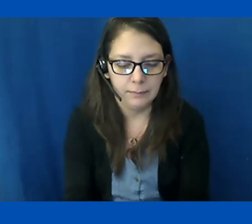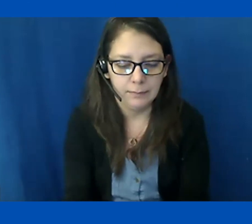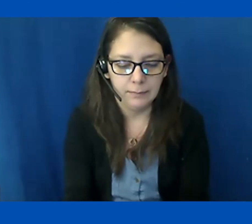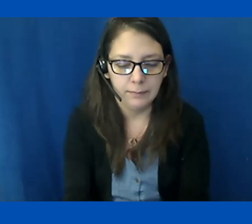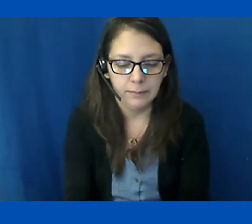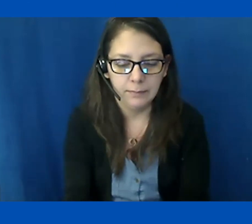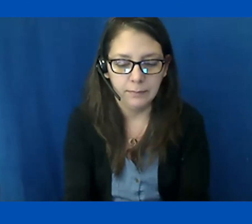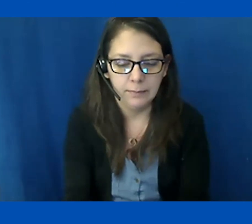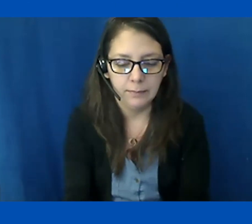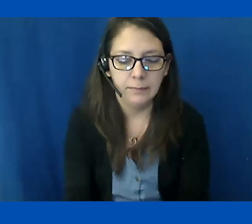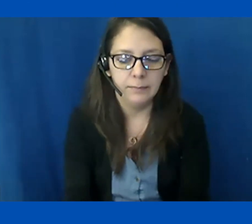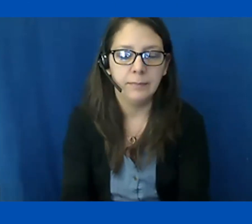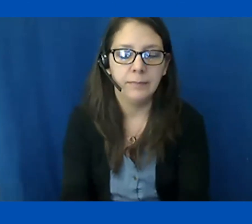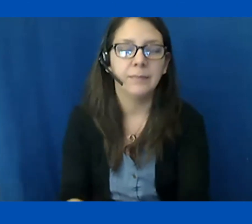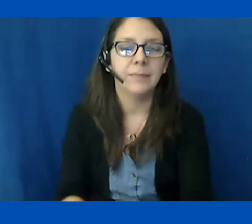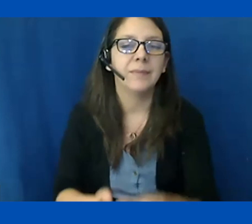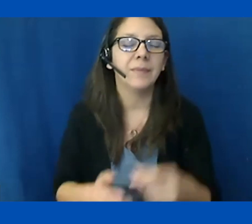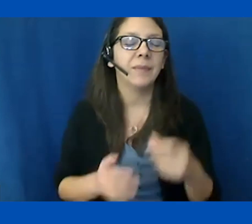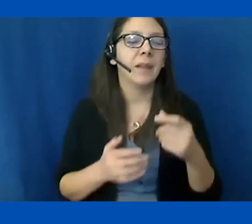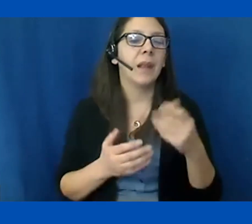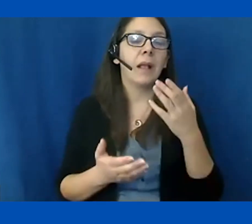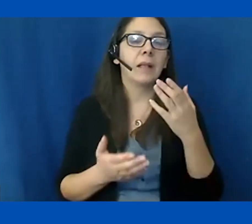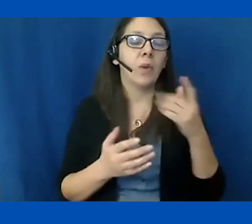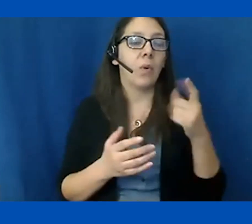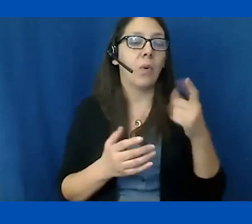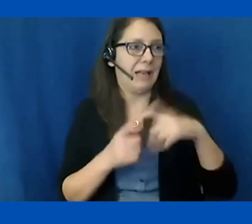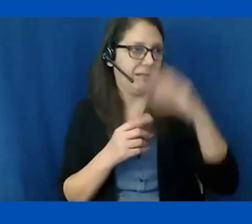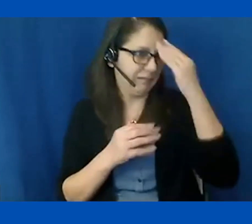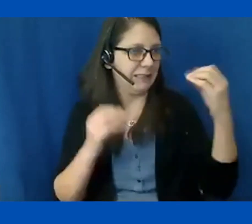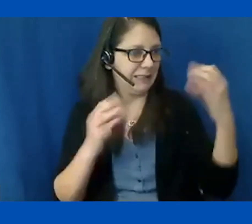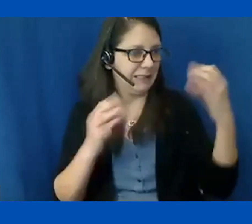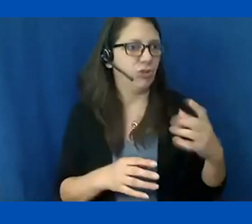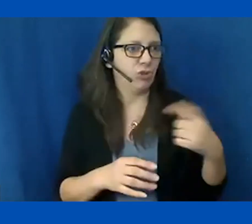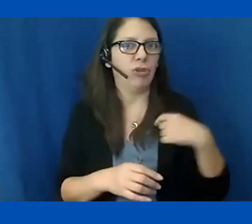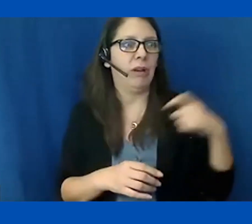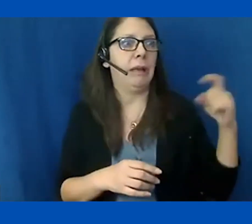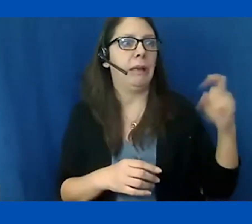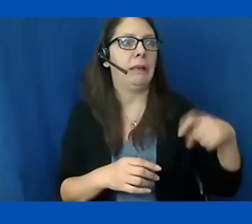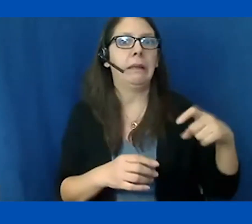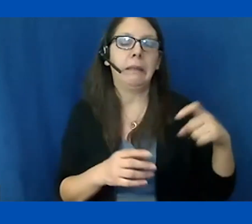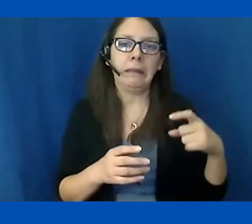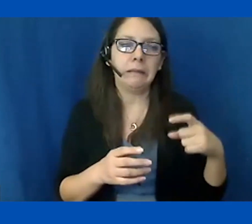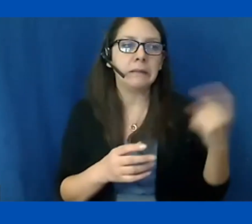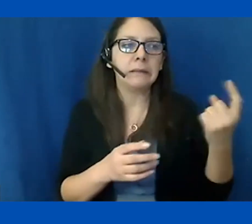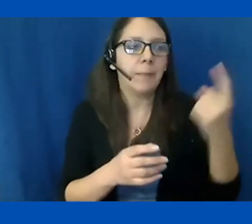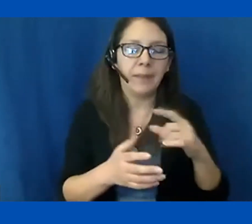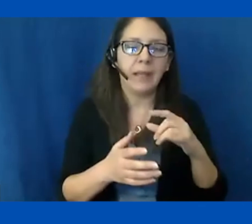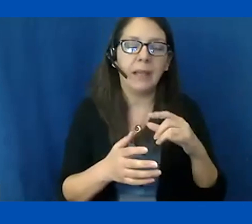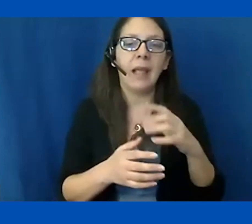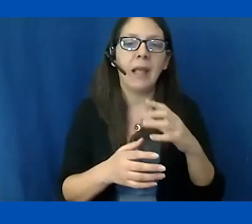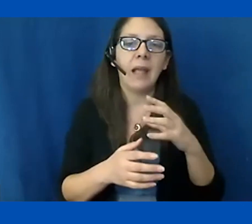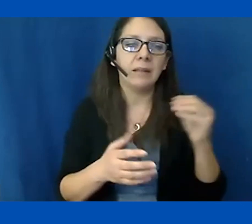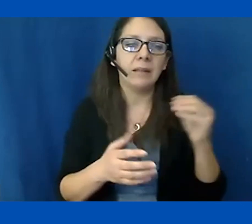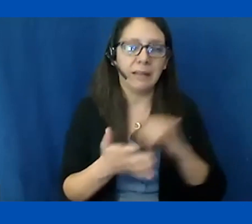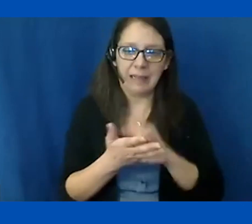know, you might come in situations where you're the first blind person or a visually impaired person that somebody meets. And, you know, that's okay. And, you know, we